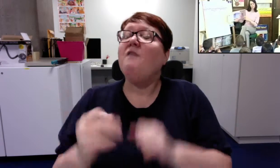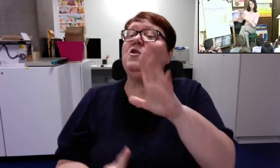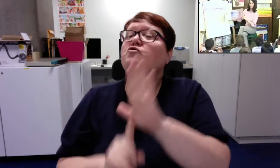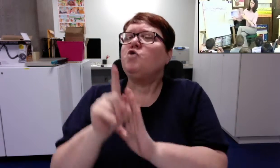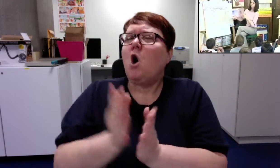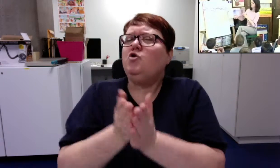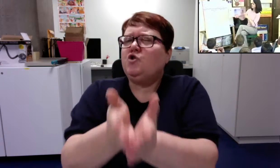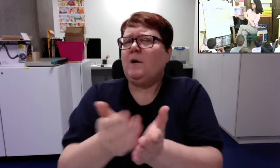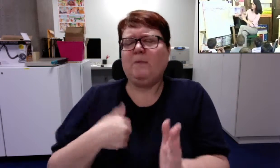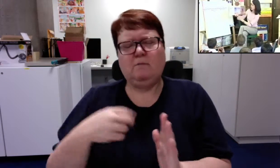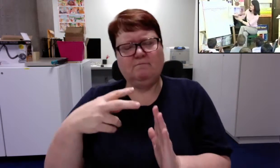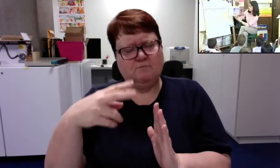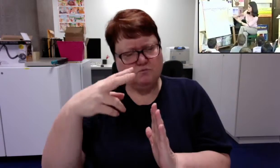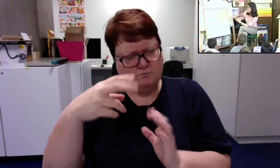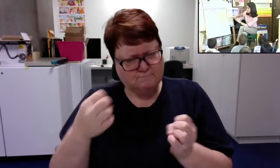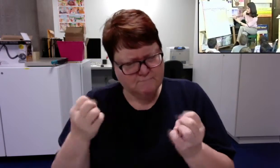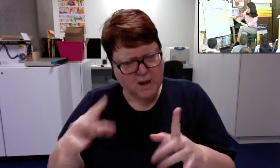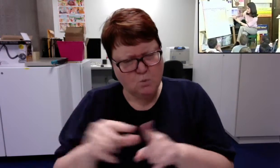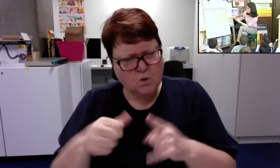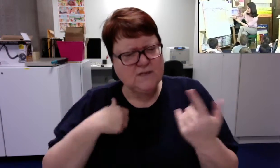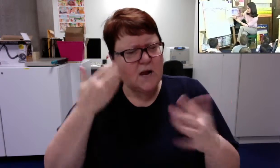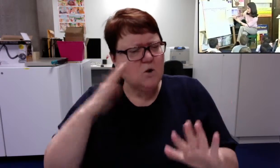of words I didn't know. I'm going to reread that.